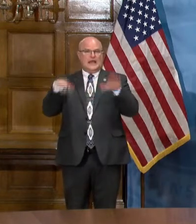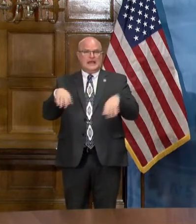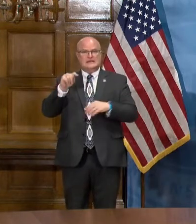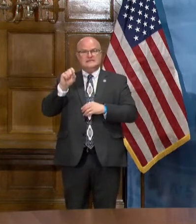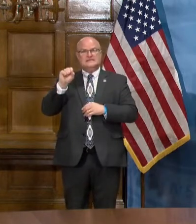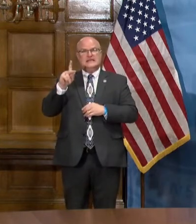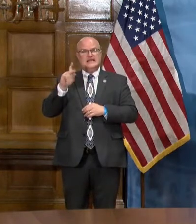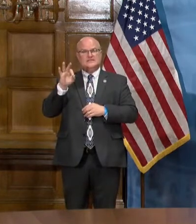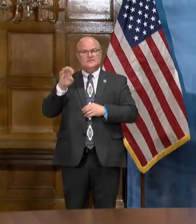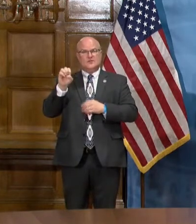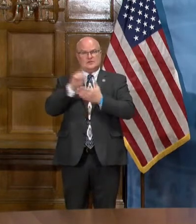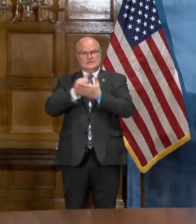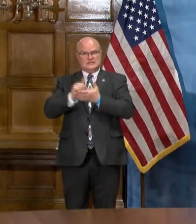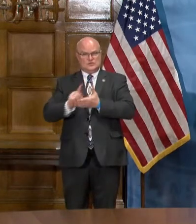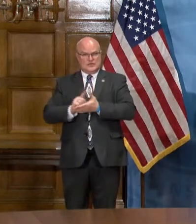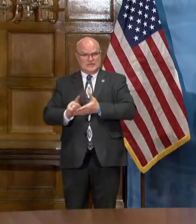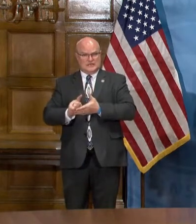week to week?